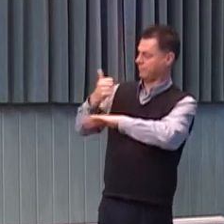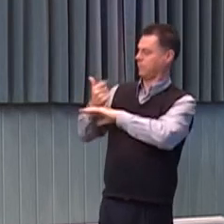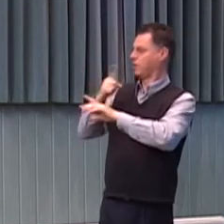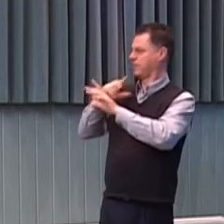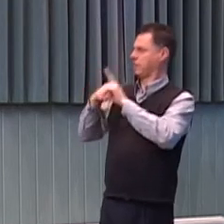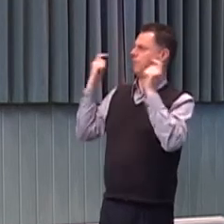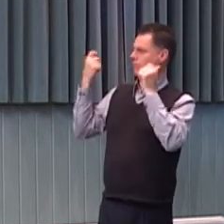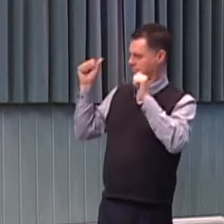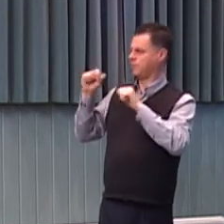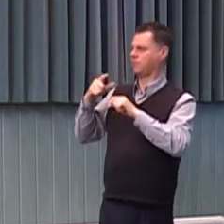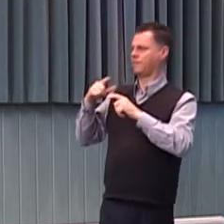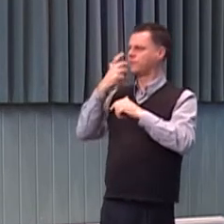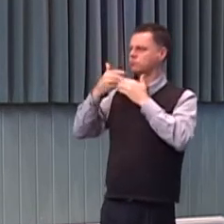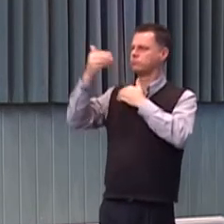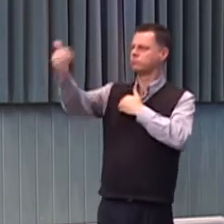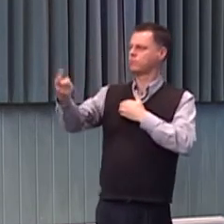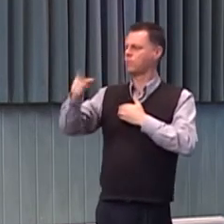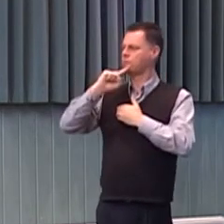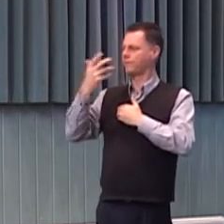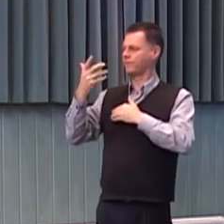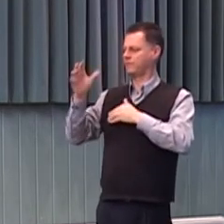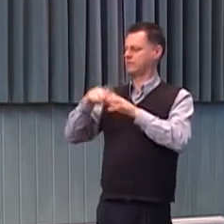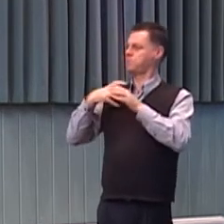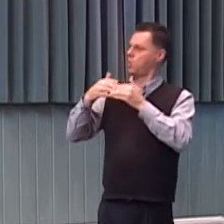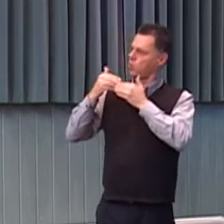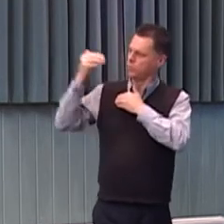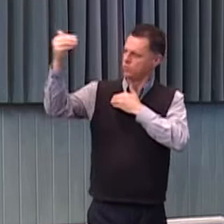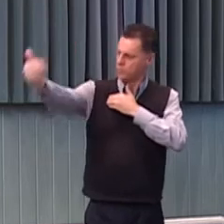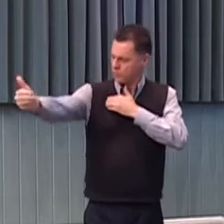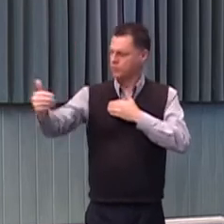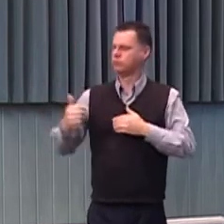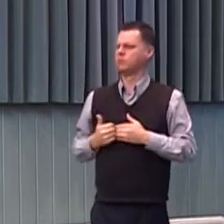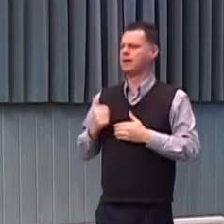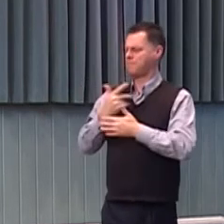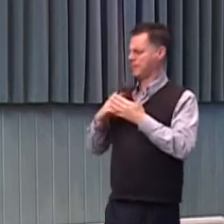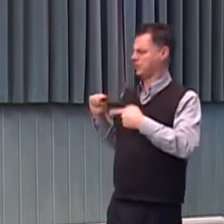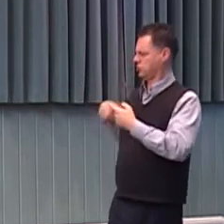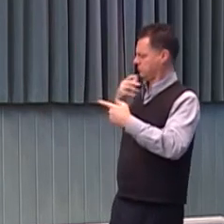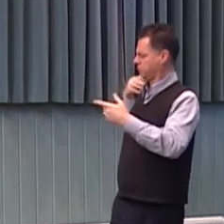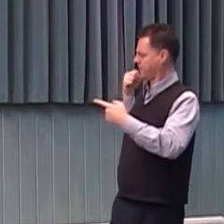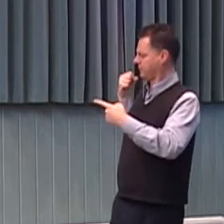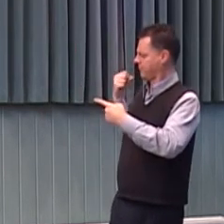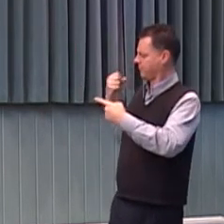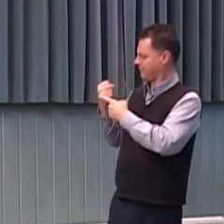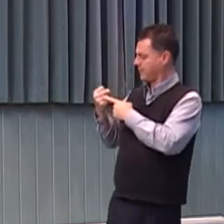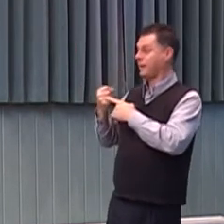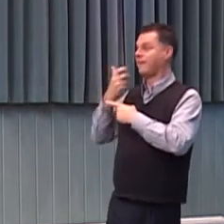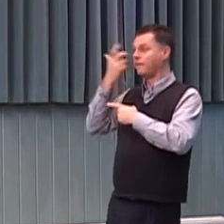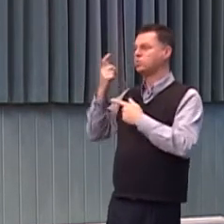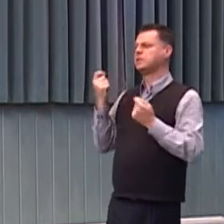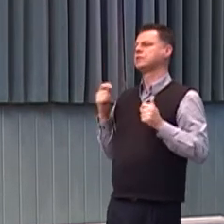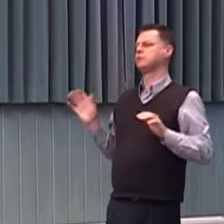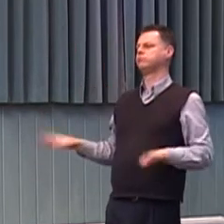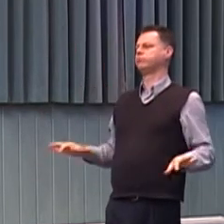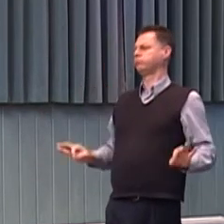exciting time. We obviously have some challenges, but we have a lot of opportunity now. Challenges that come with everything that's